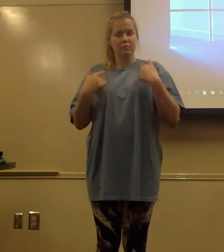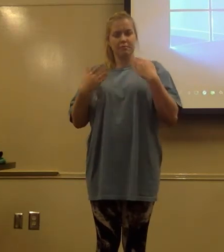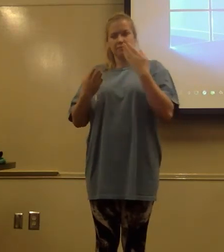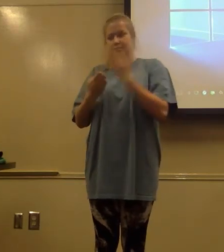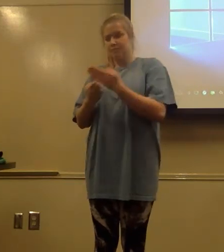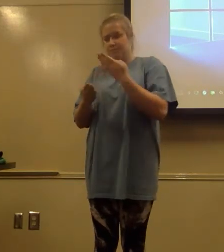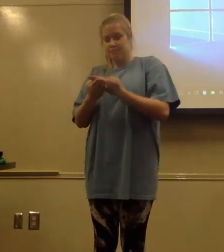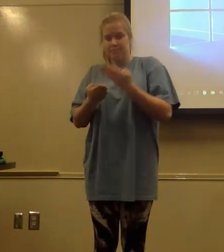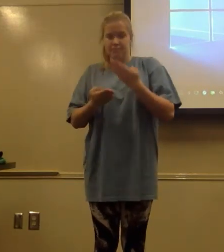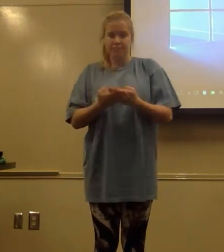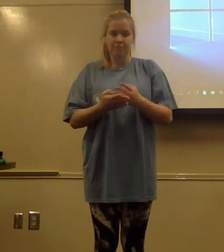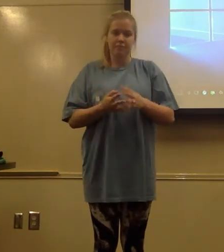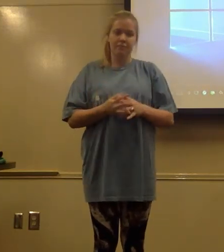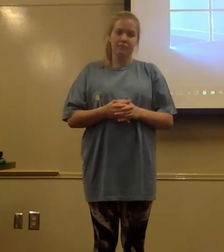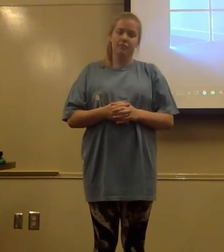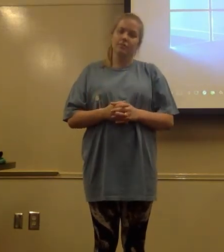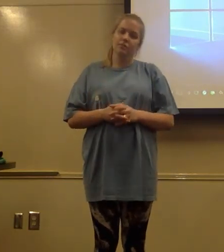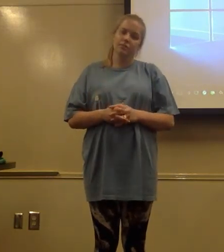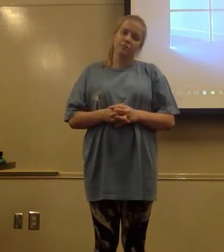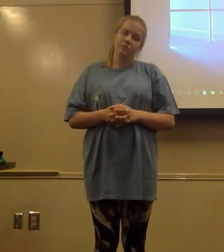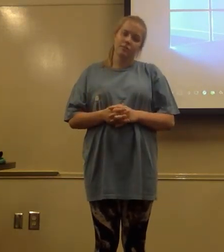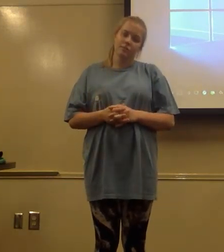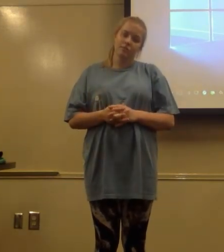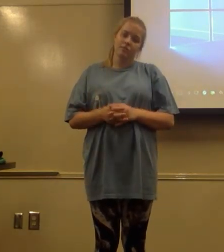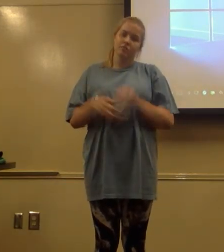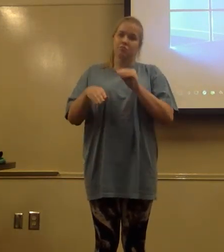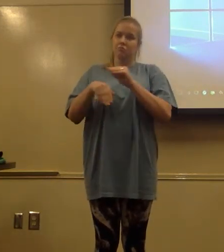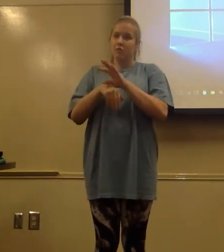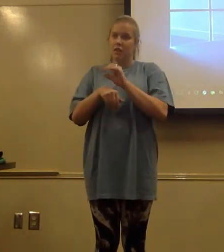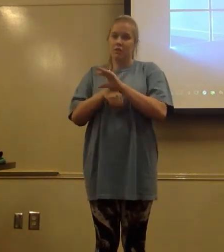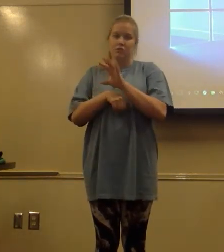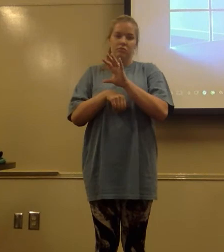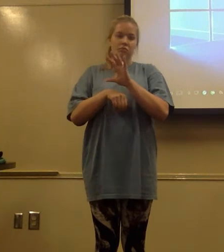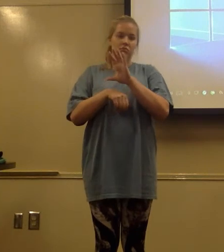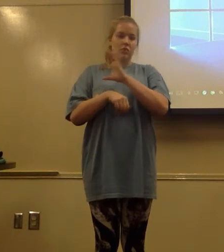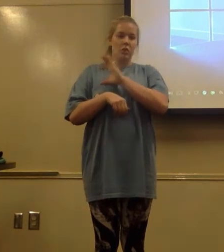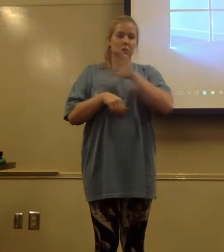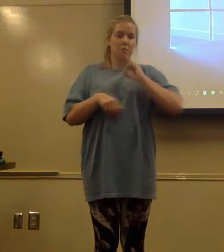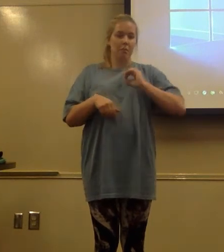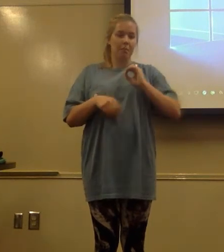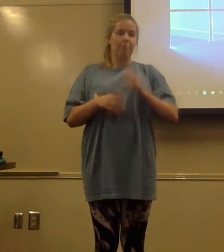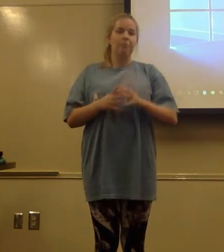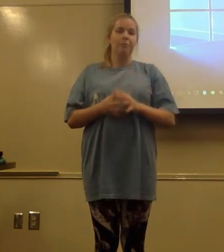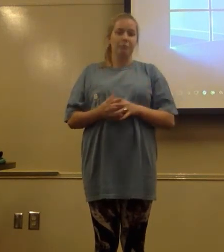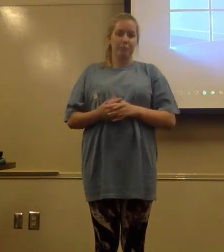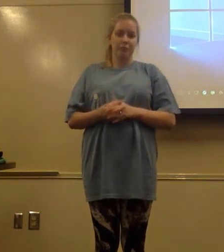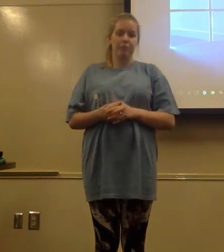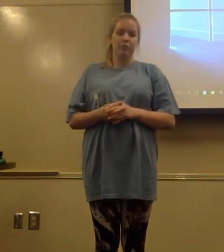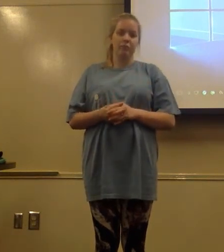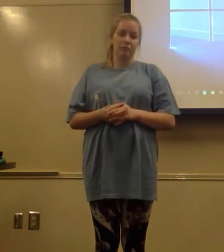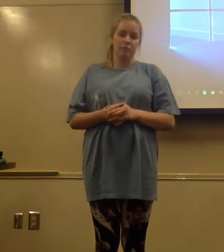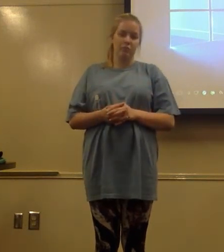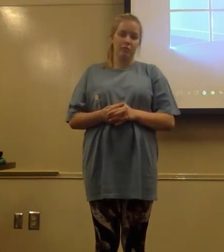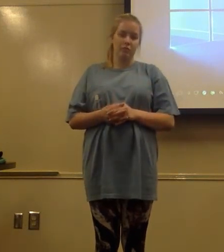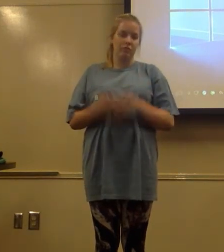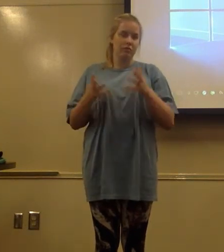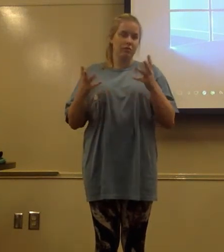saw you talking at the advisory committee for the dietary guidelines, I think a year or two ago, very, very passionate. What drives that passion? And have you